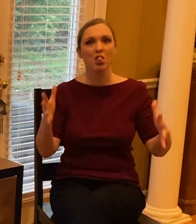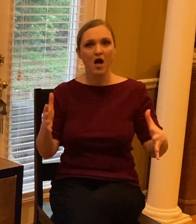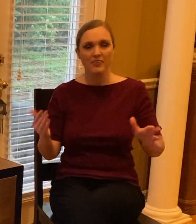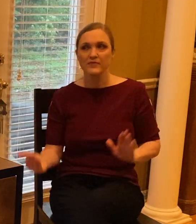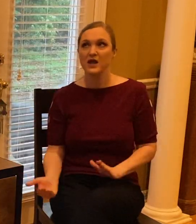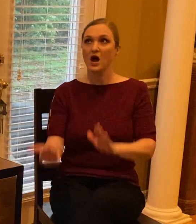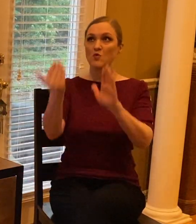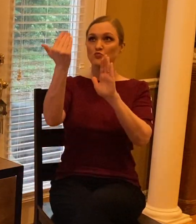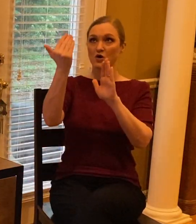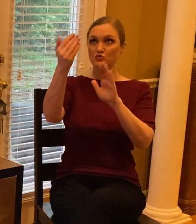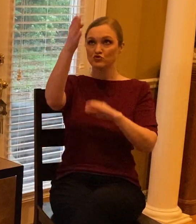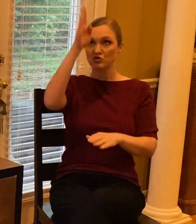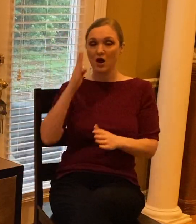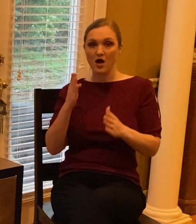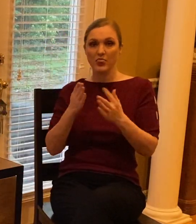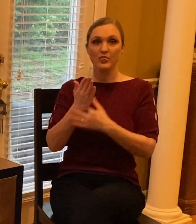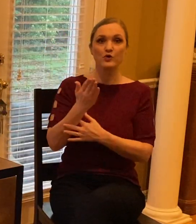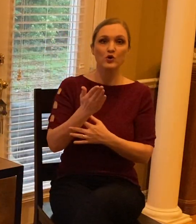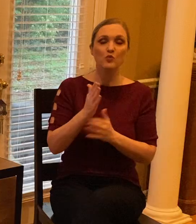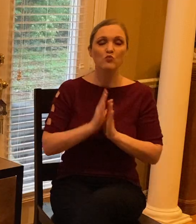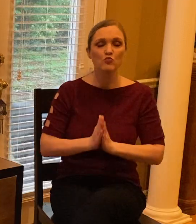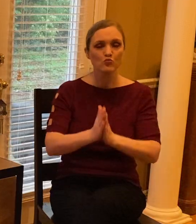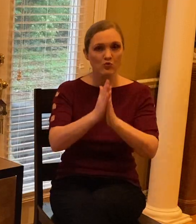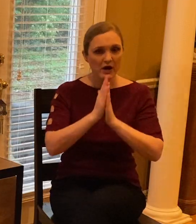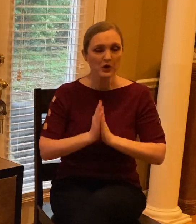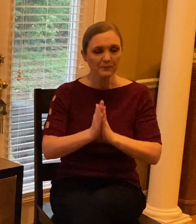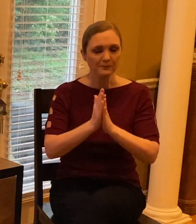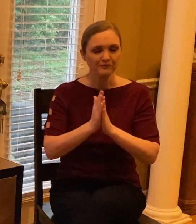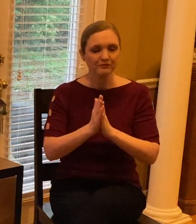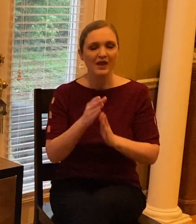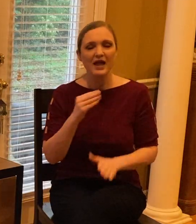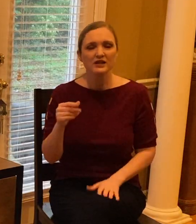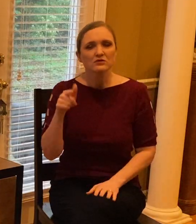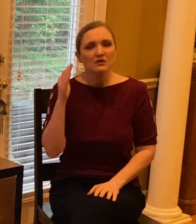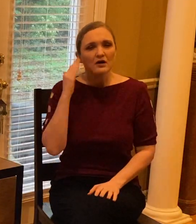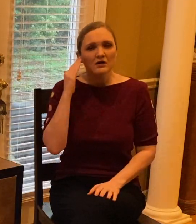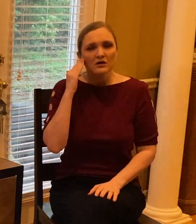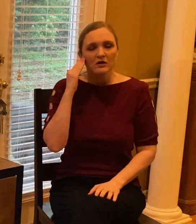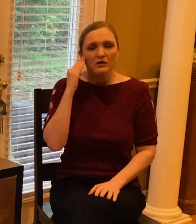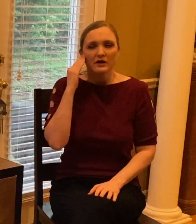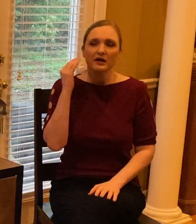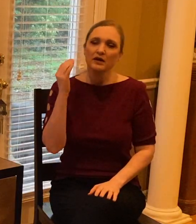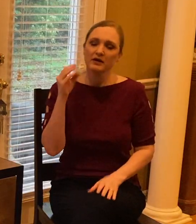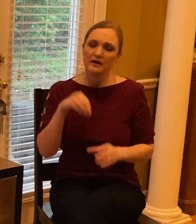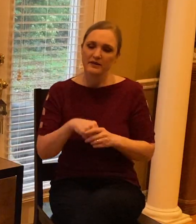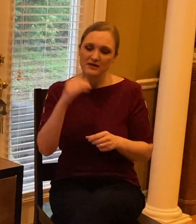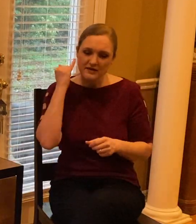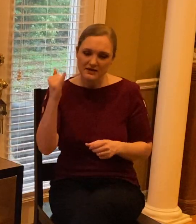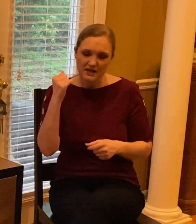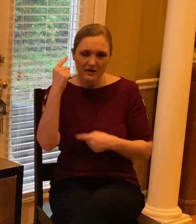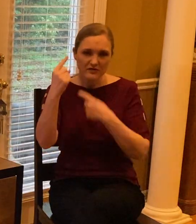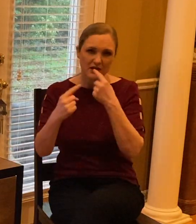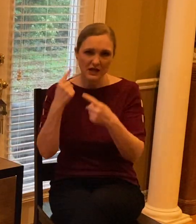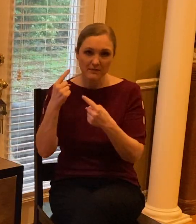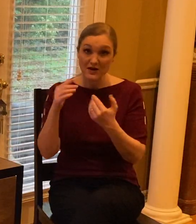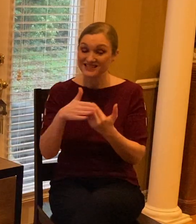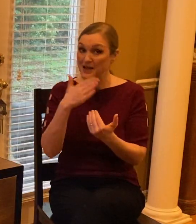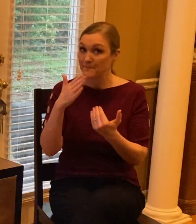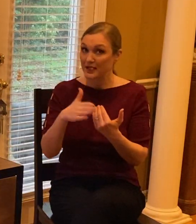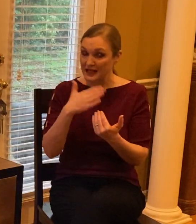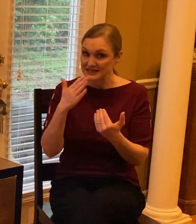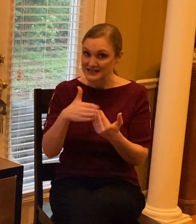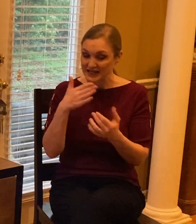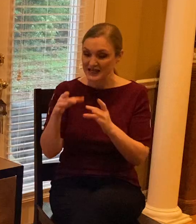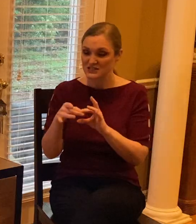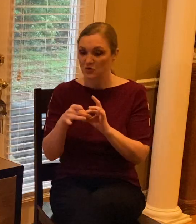throne of God through prayer. And, you know, in this idea of thinking about simplicity as it